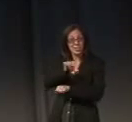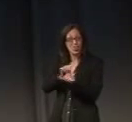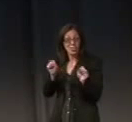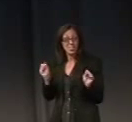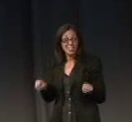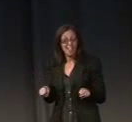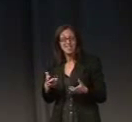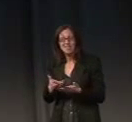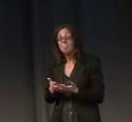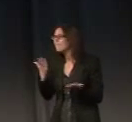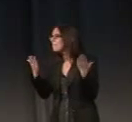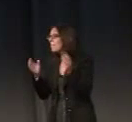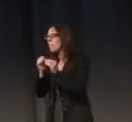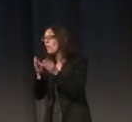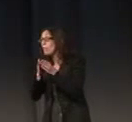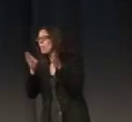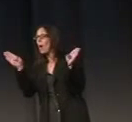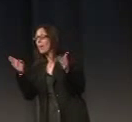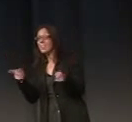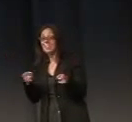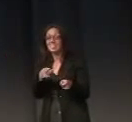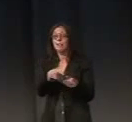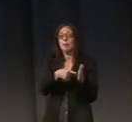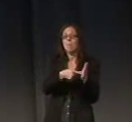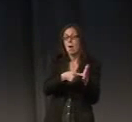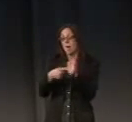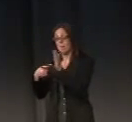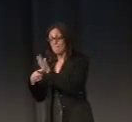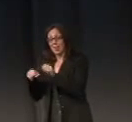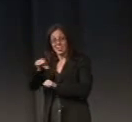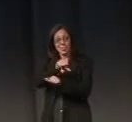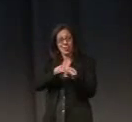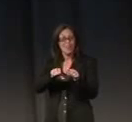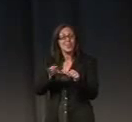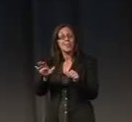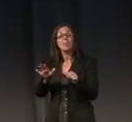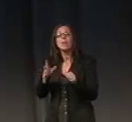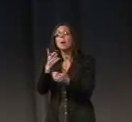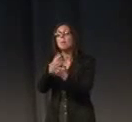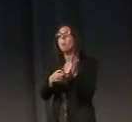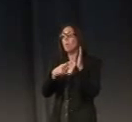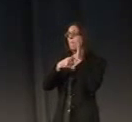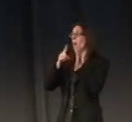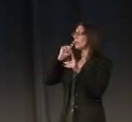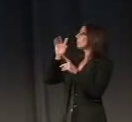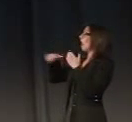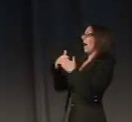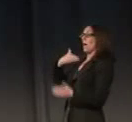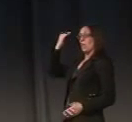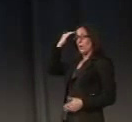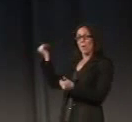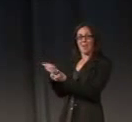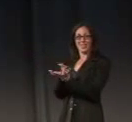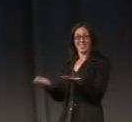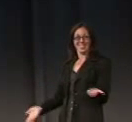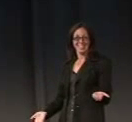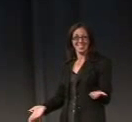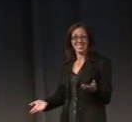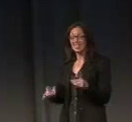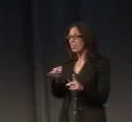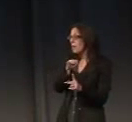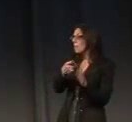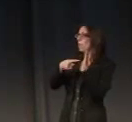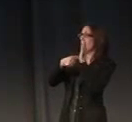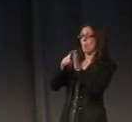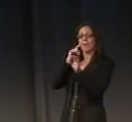Perhaps more broadly, they are both models for how we know what we know. They are both, to use his language